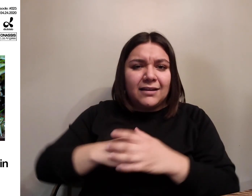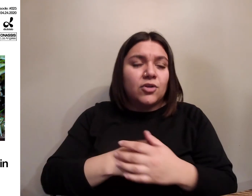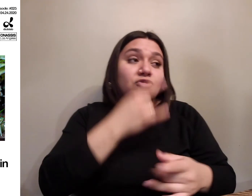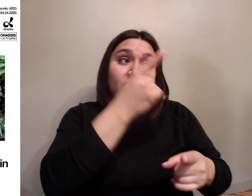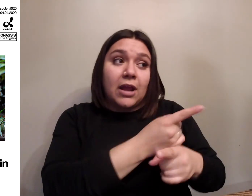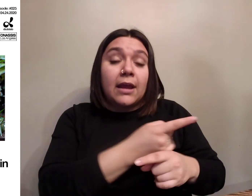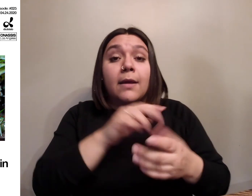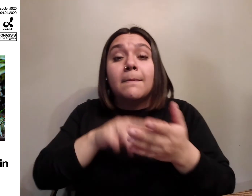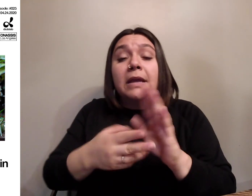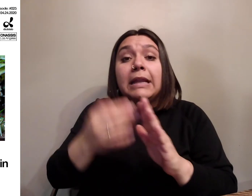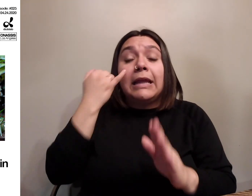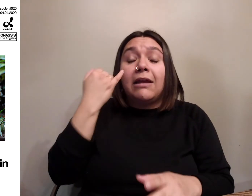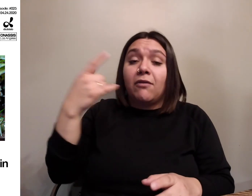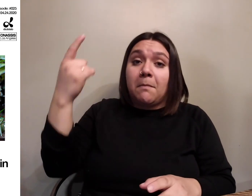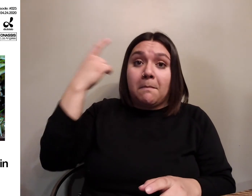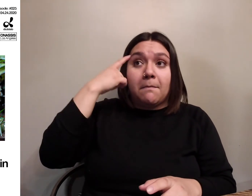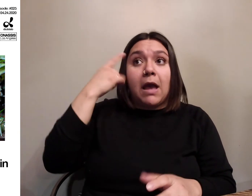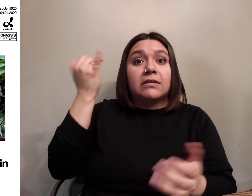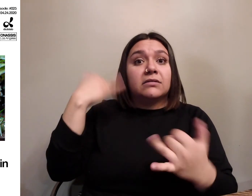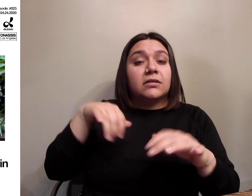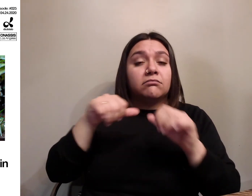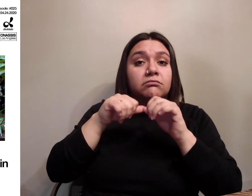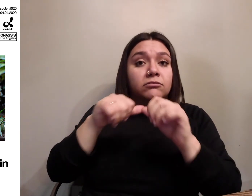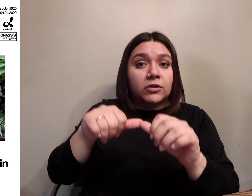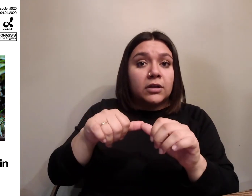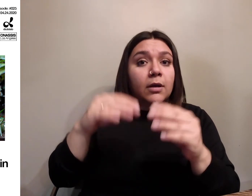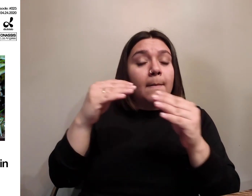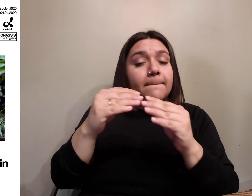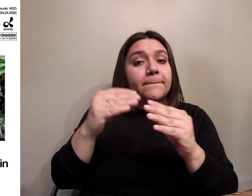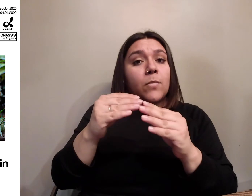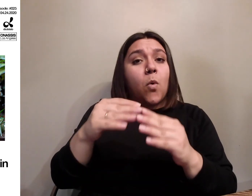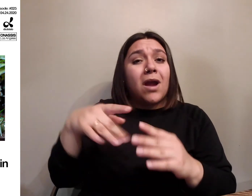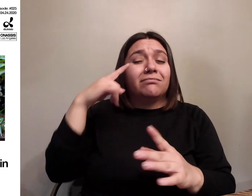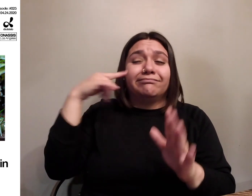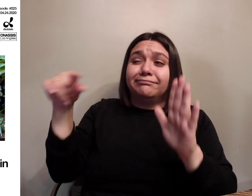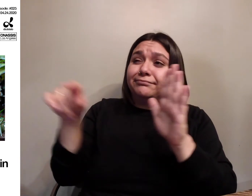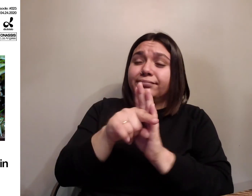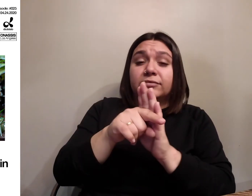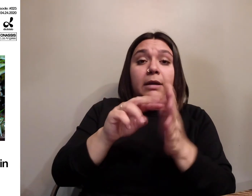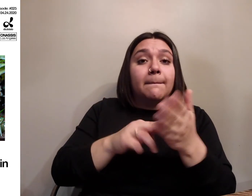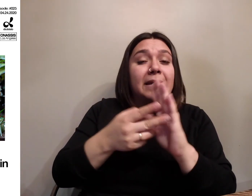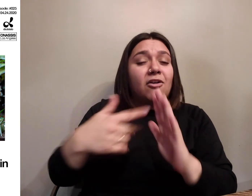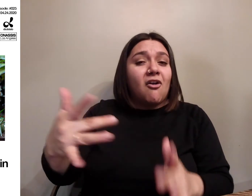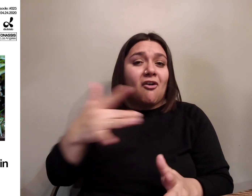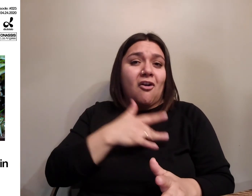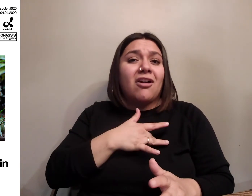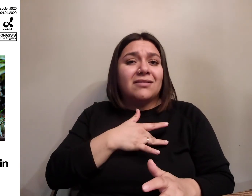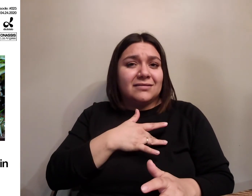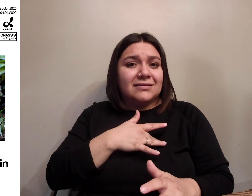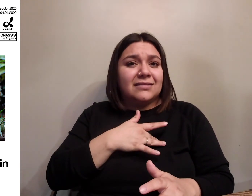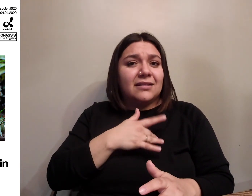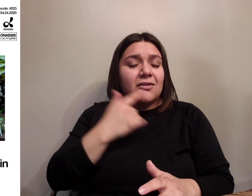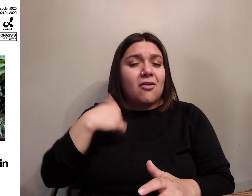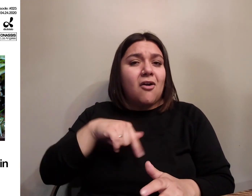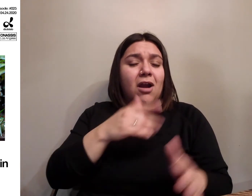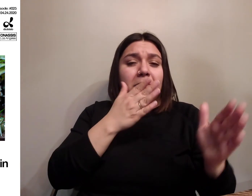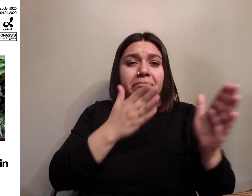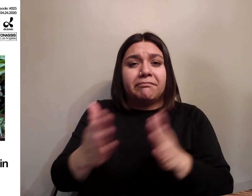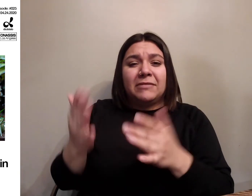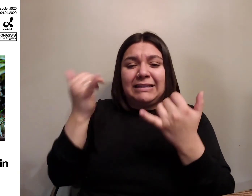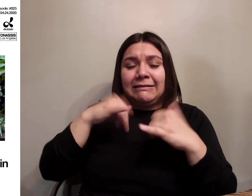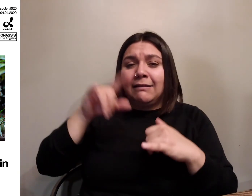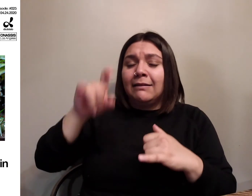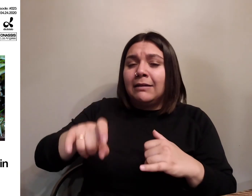I think lots of things are going to change, but we are at the crossroads. My feeling is, in a way, nothing is going to be the same